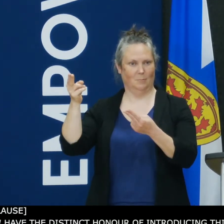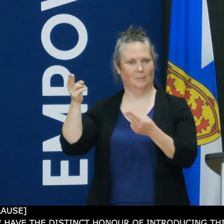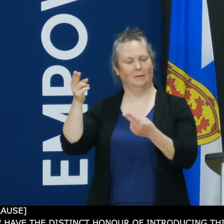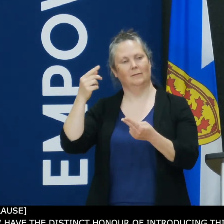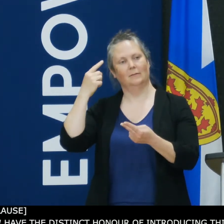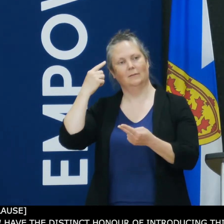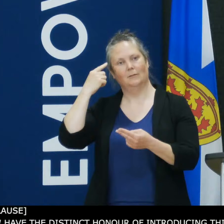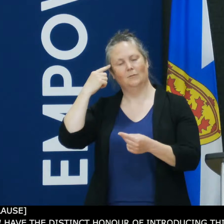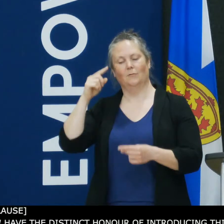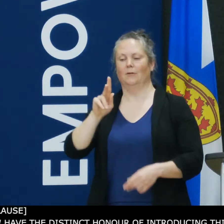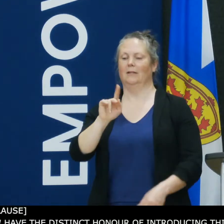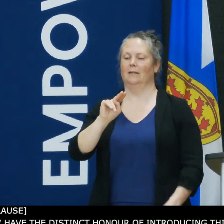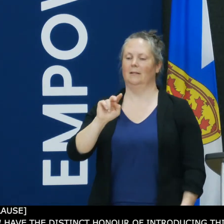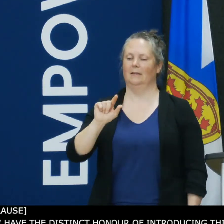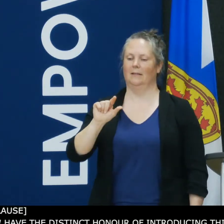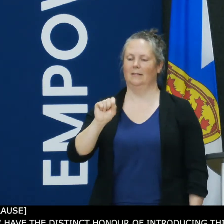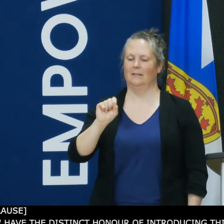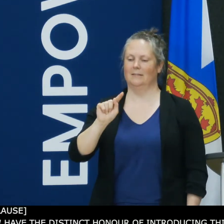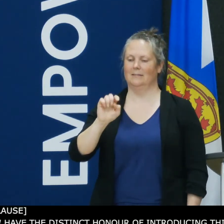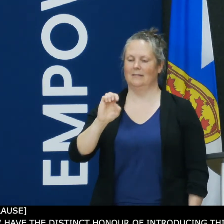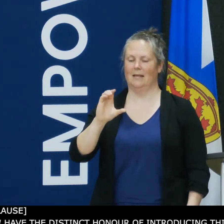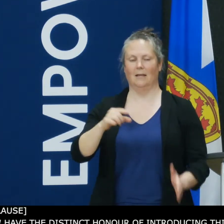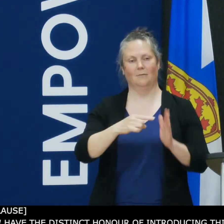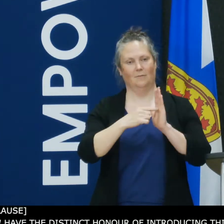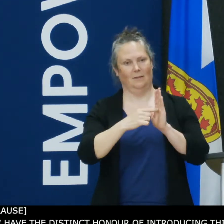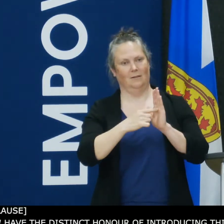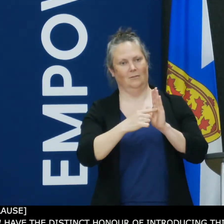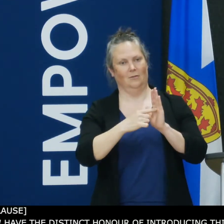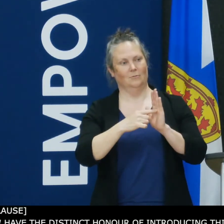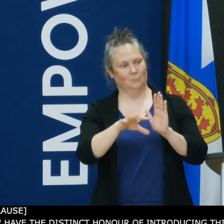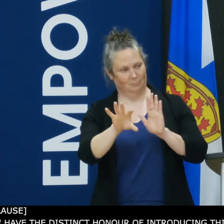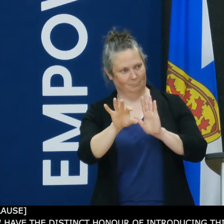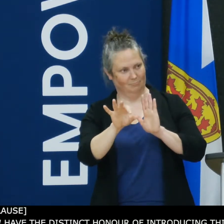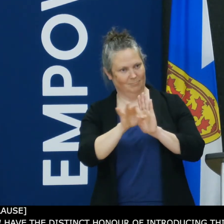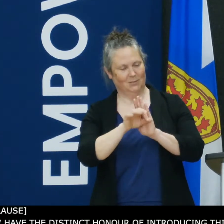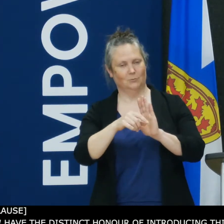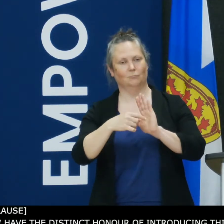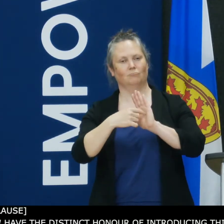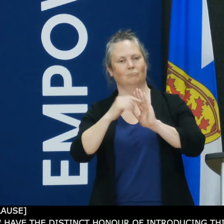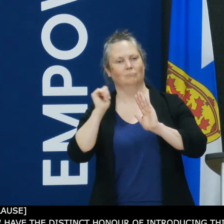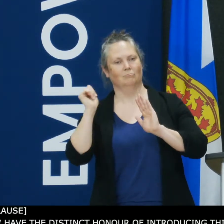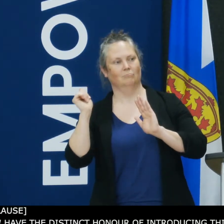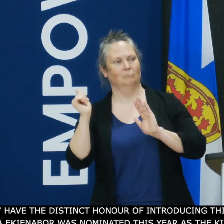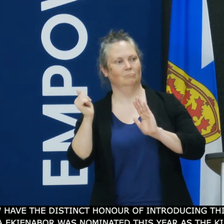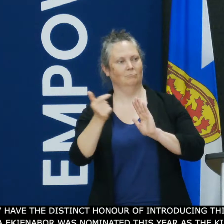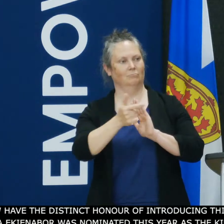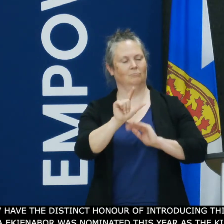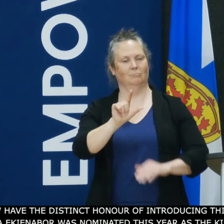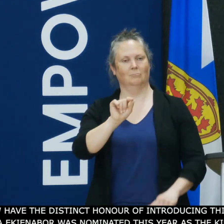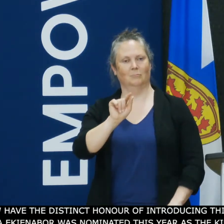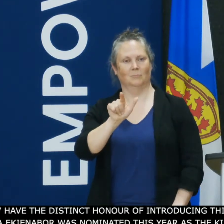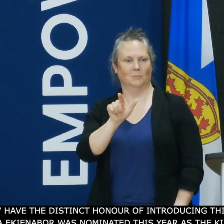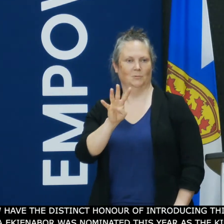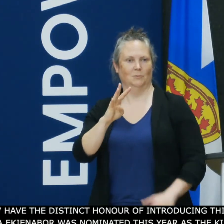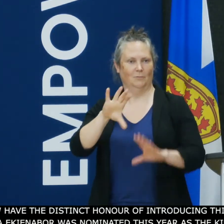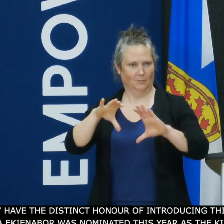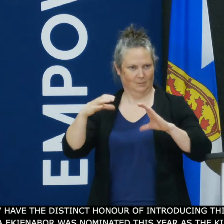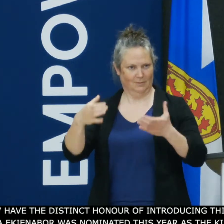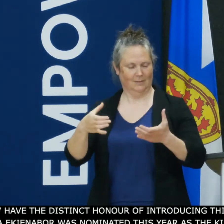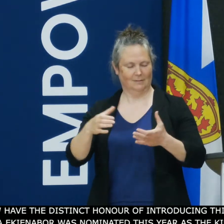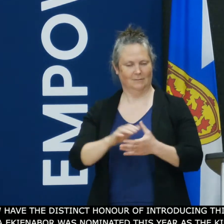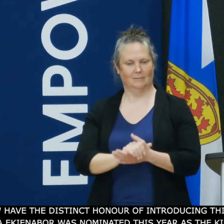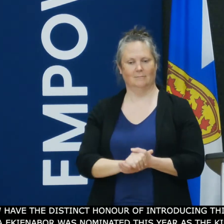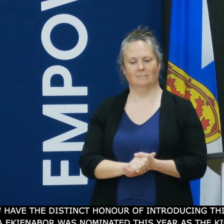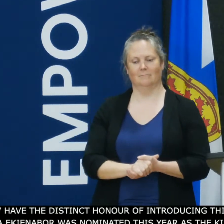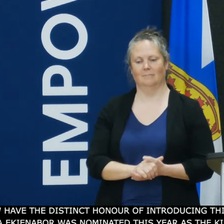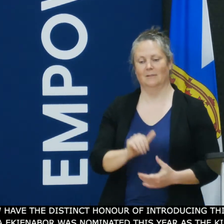as a Kingstec valedictorian and was chosen to represent the 2024 class. Alicia